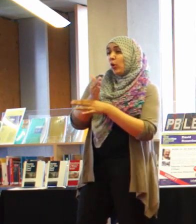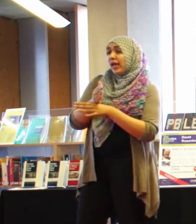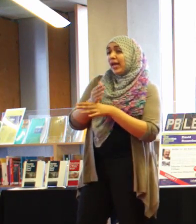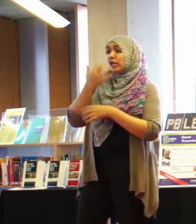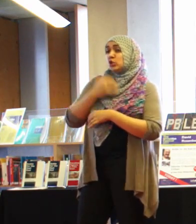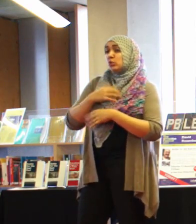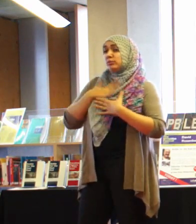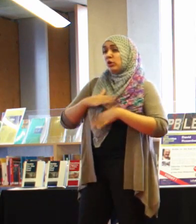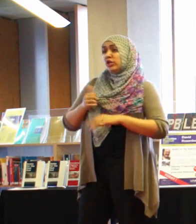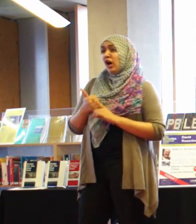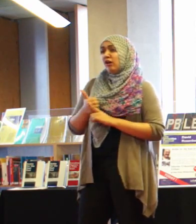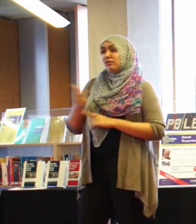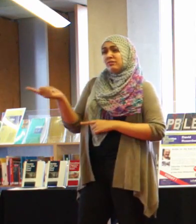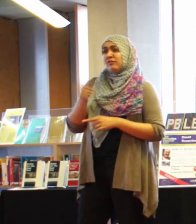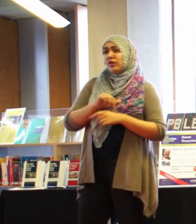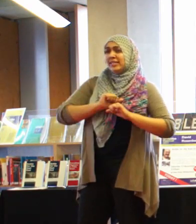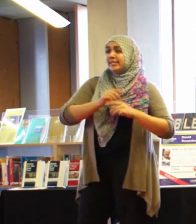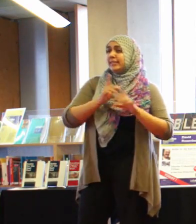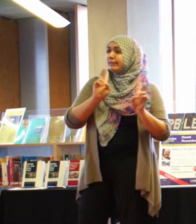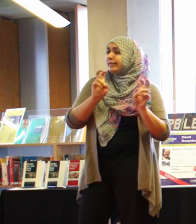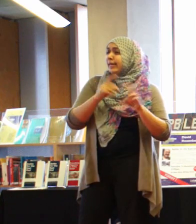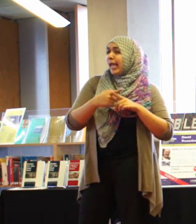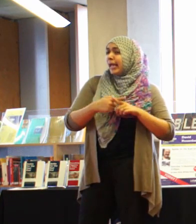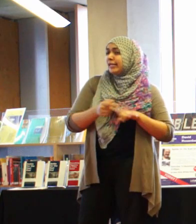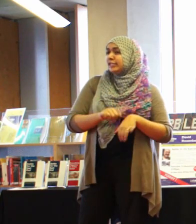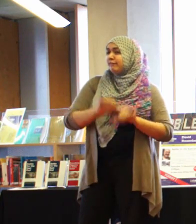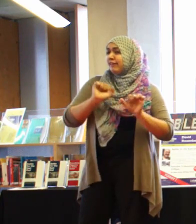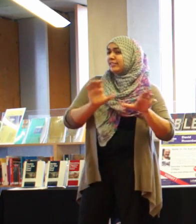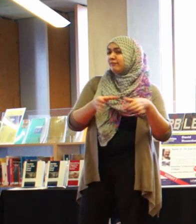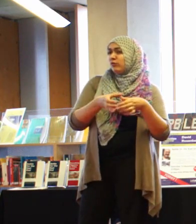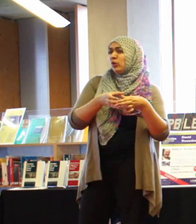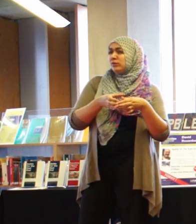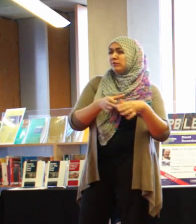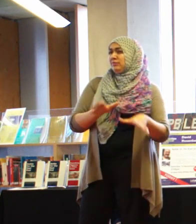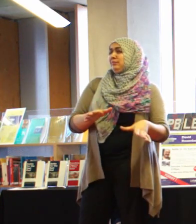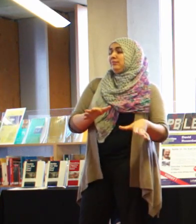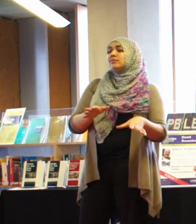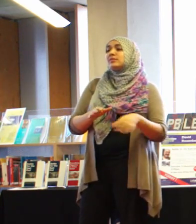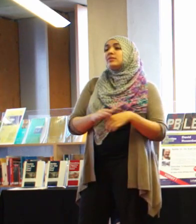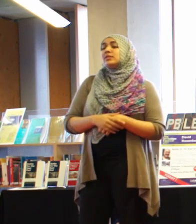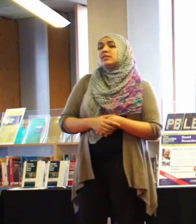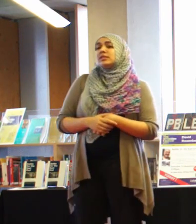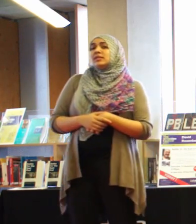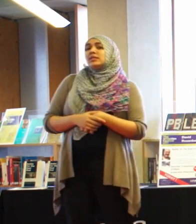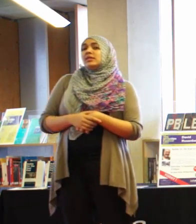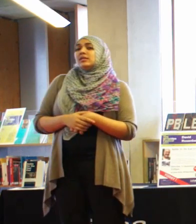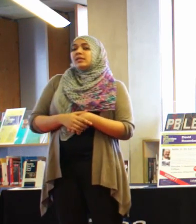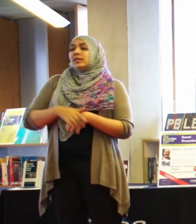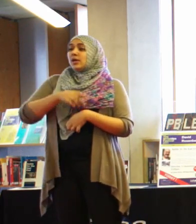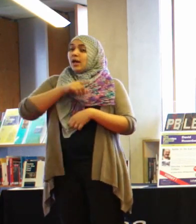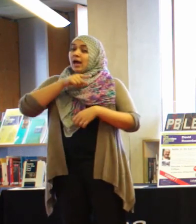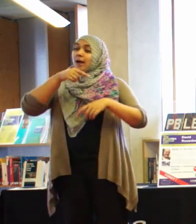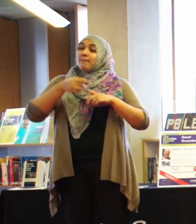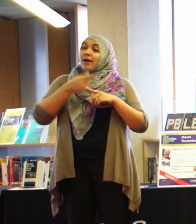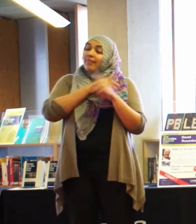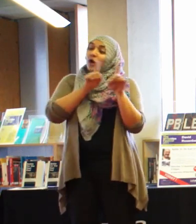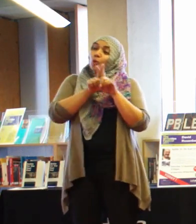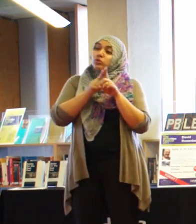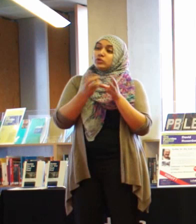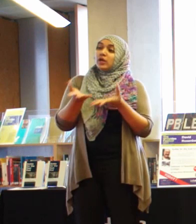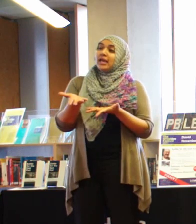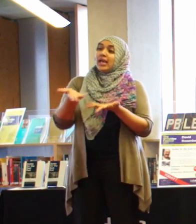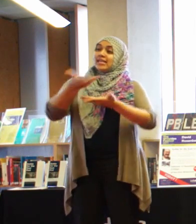that also tells you that Mosley's anti-Semitism wasn't fully revealed that early on.